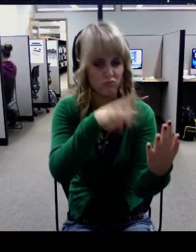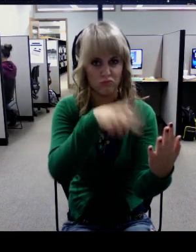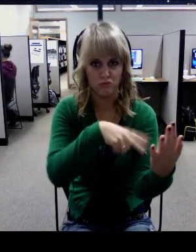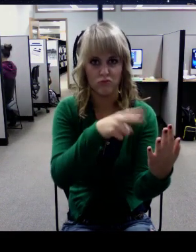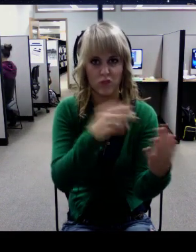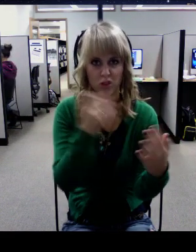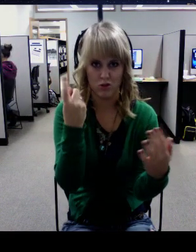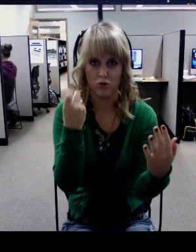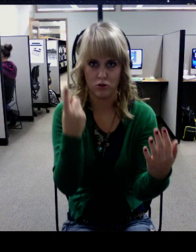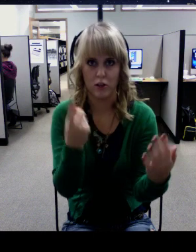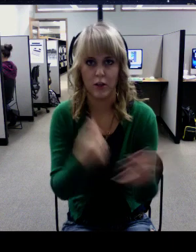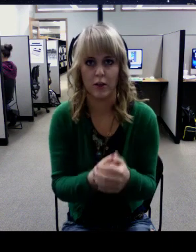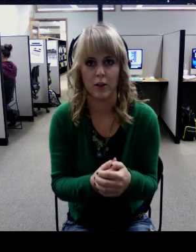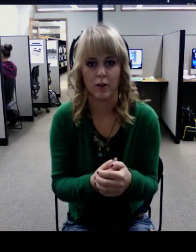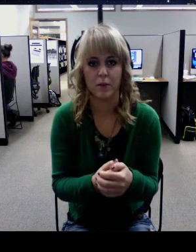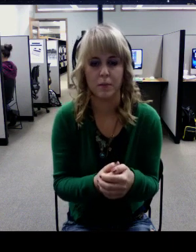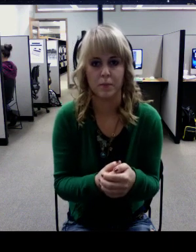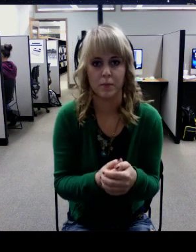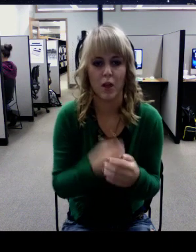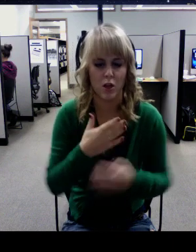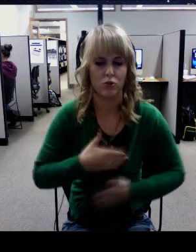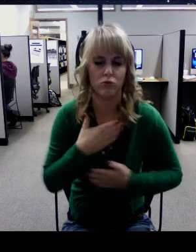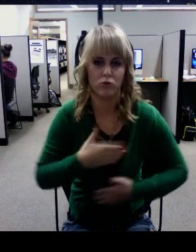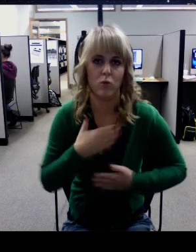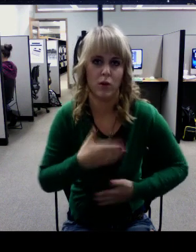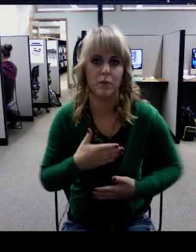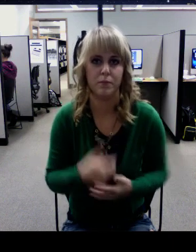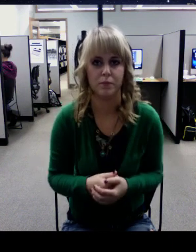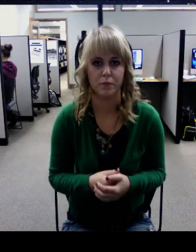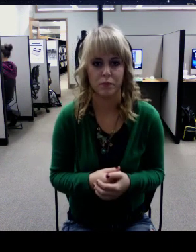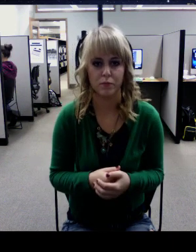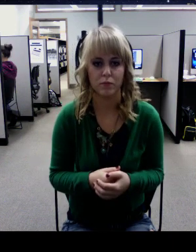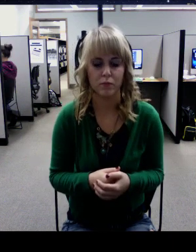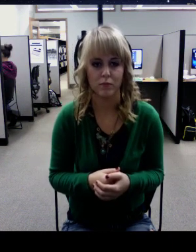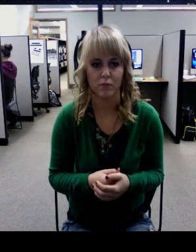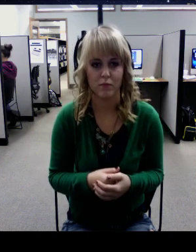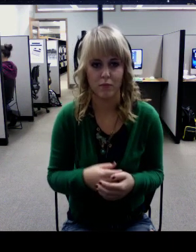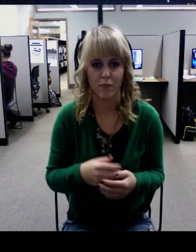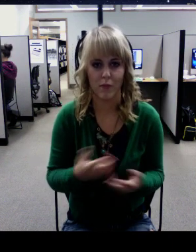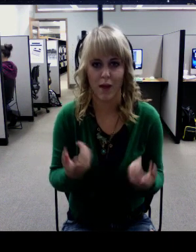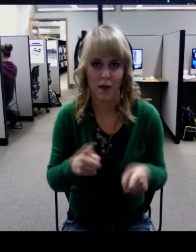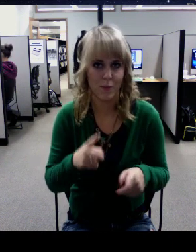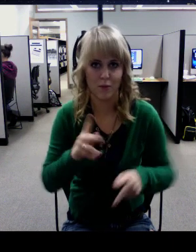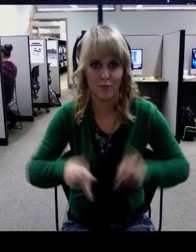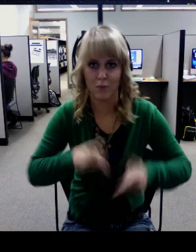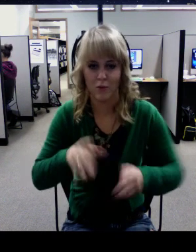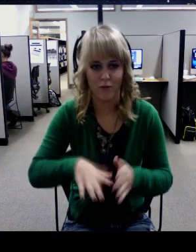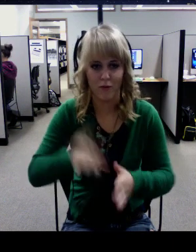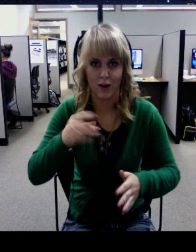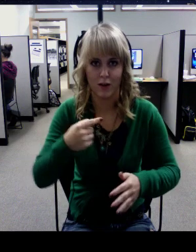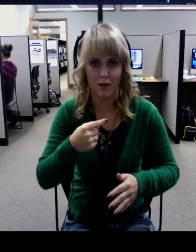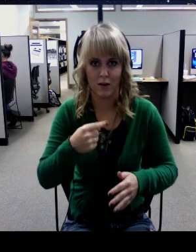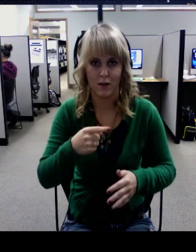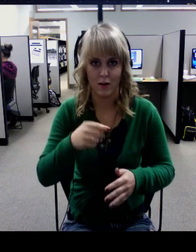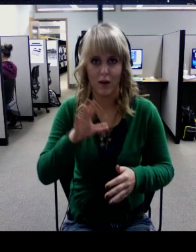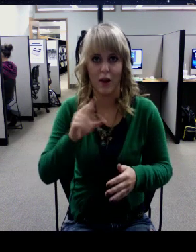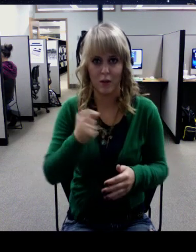Usually when people find out that I'm an accountant, the first thing they always think about is tax returns.